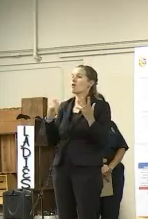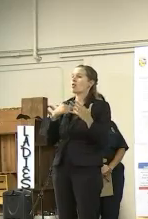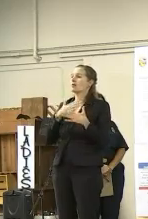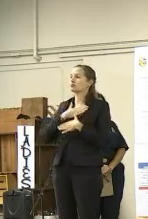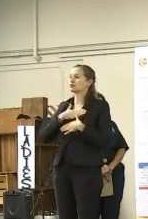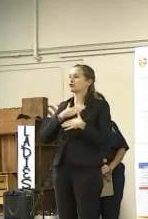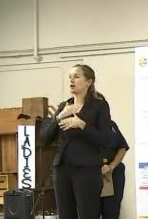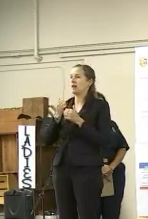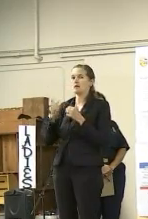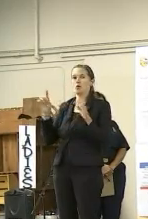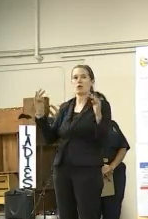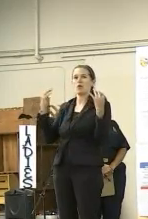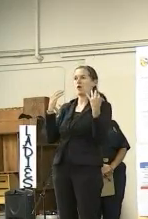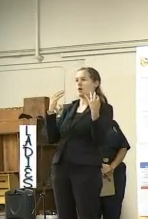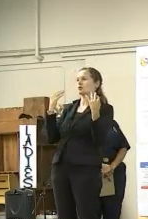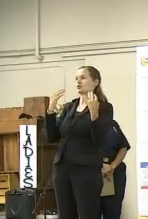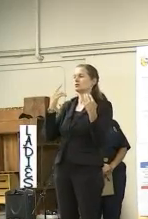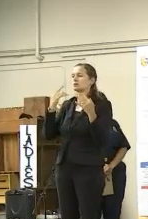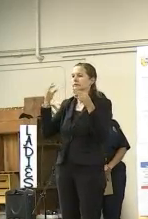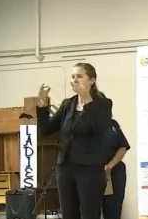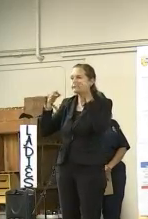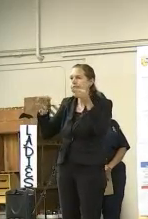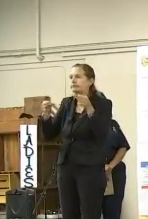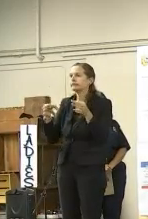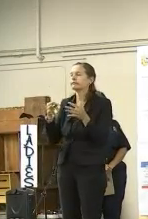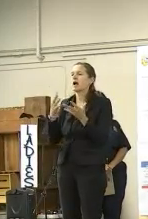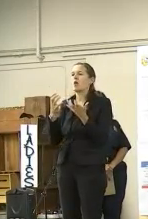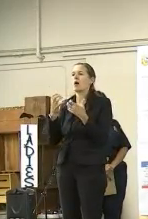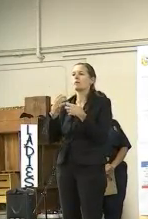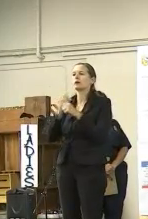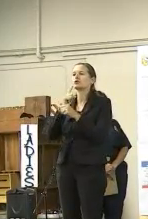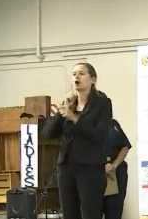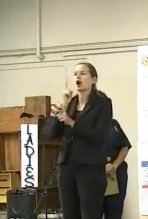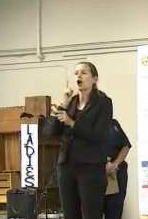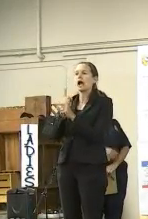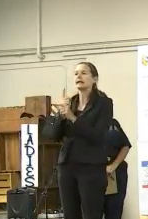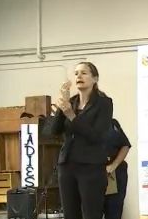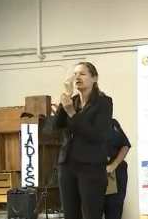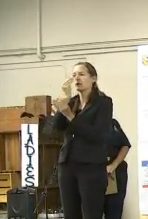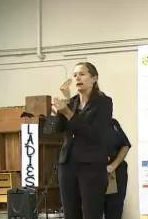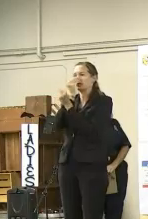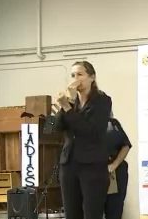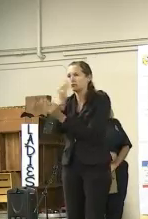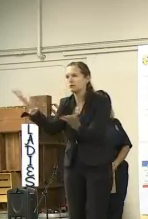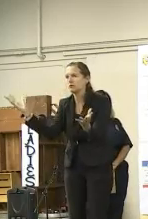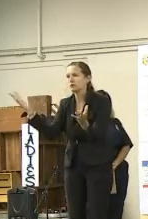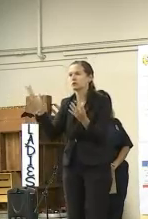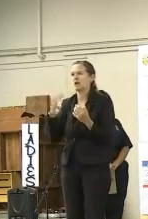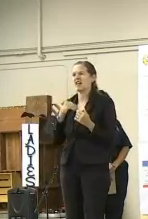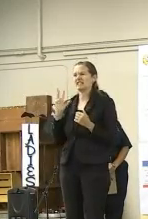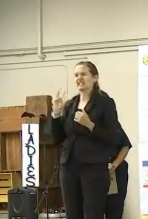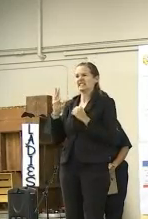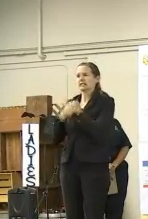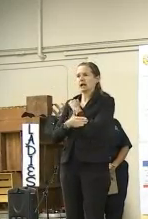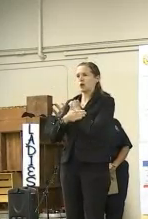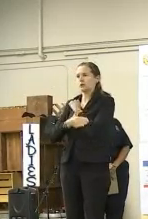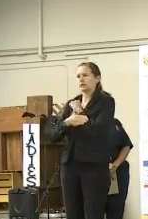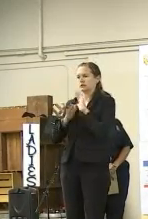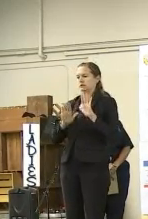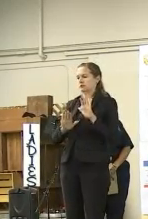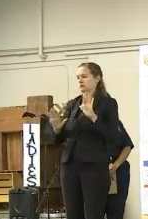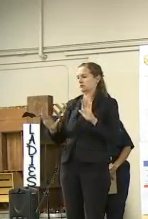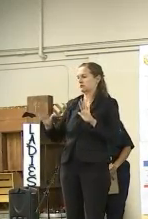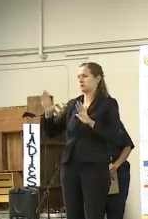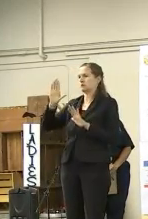very important, as we've been talking about, to have the correct information out there. We're in six counties that we're working in, and there's just a very large